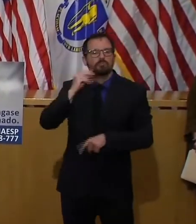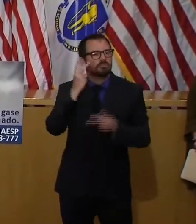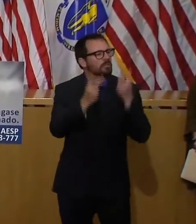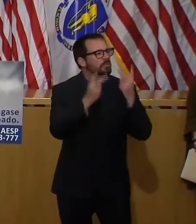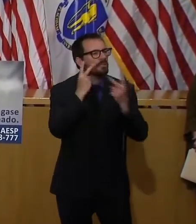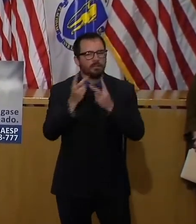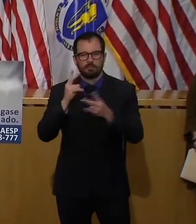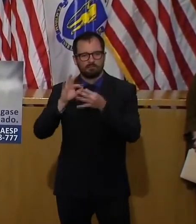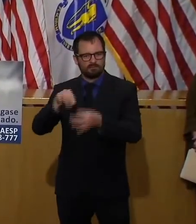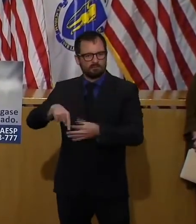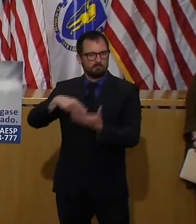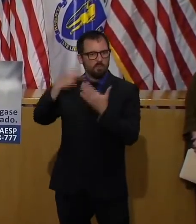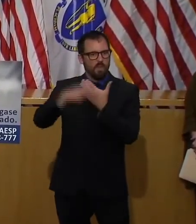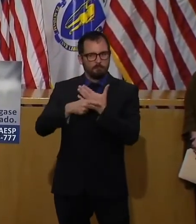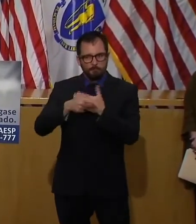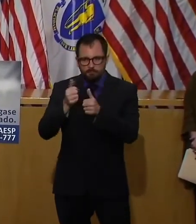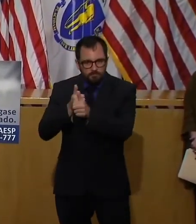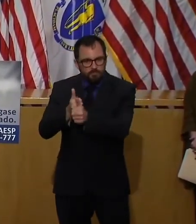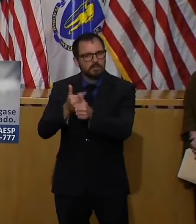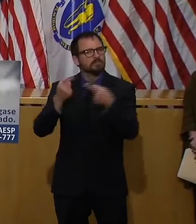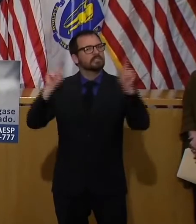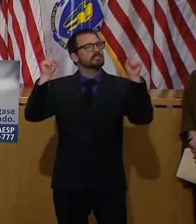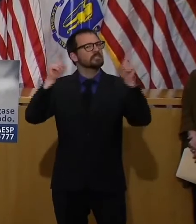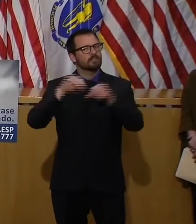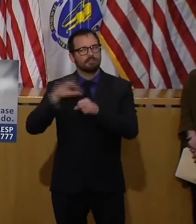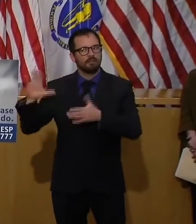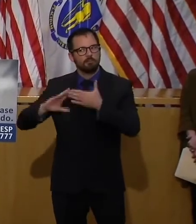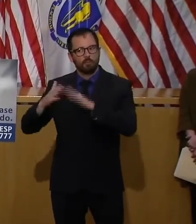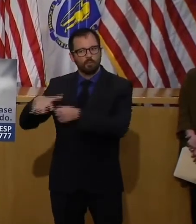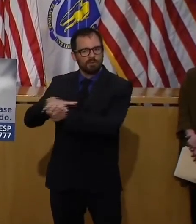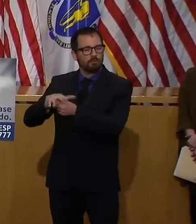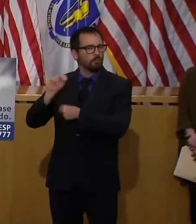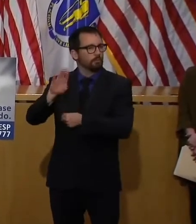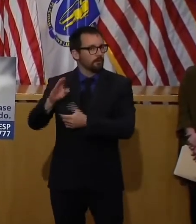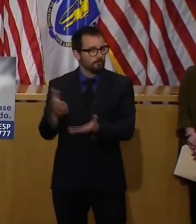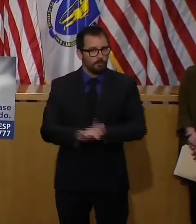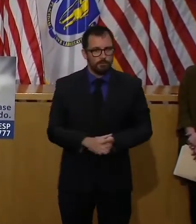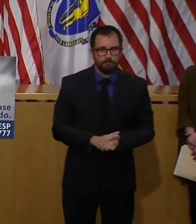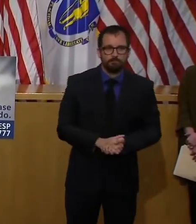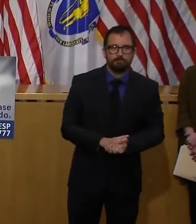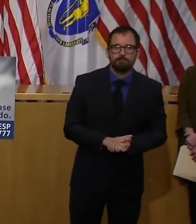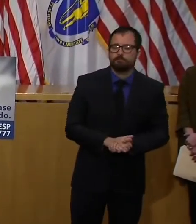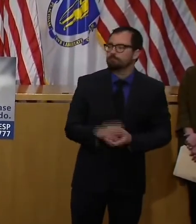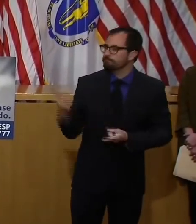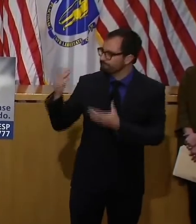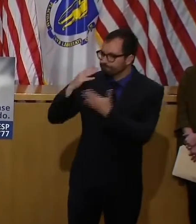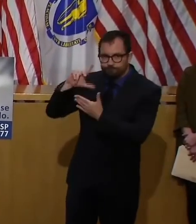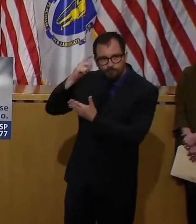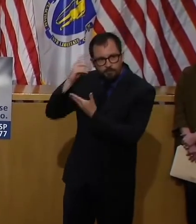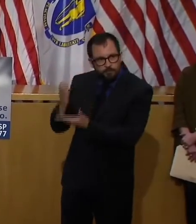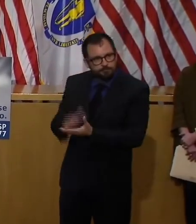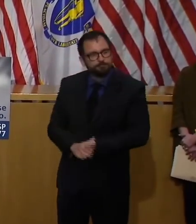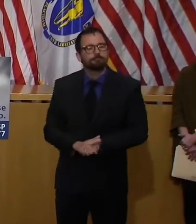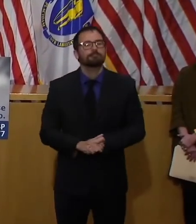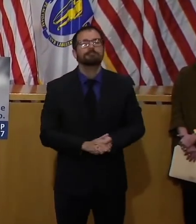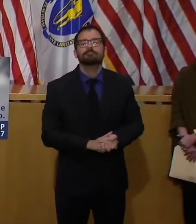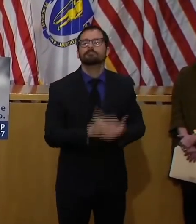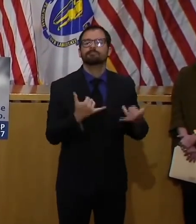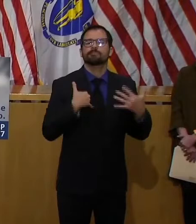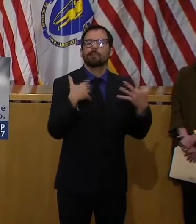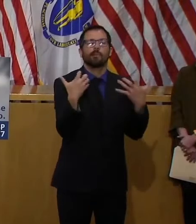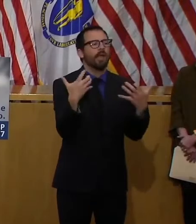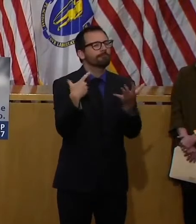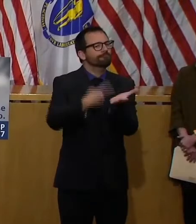Thank you, Governor. So I want to share a little bit, I'll go further a little bit on what contact tracing